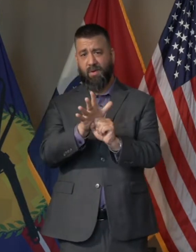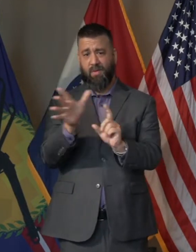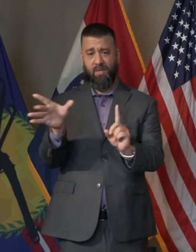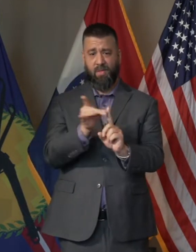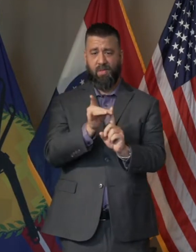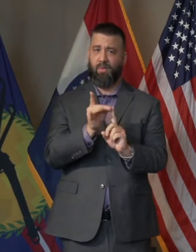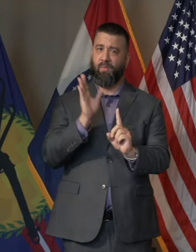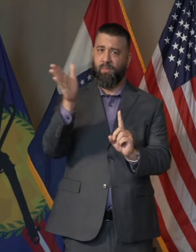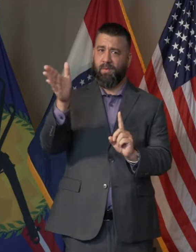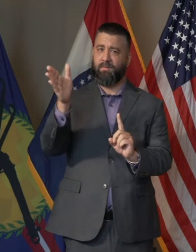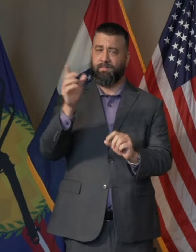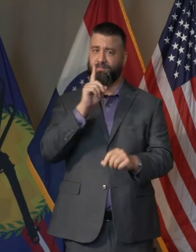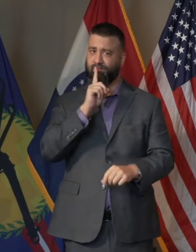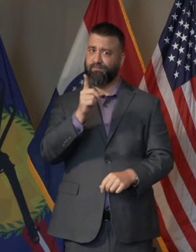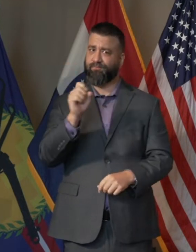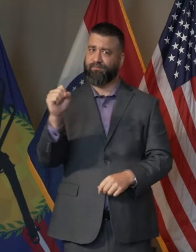inevitable.